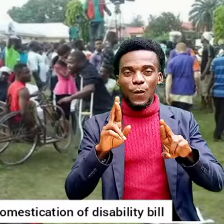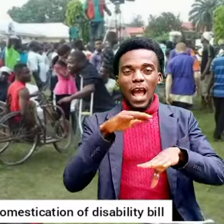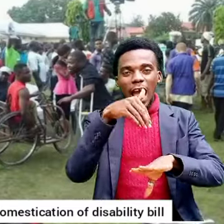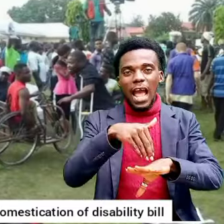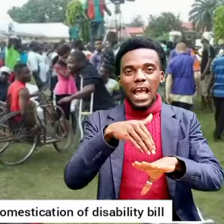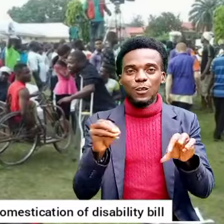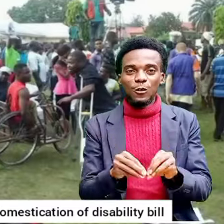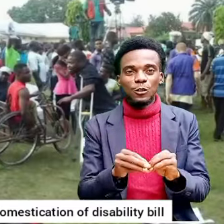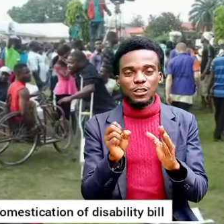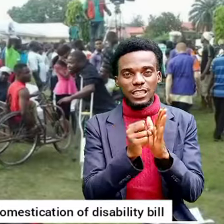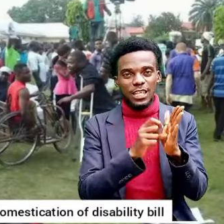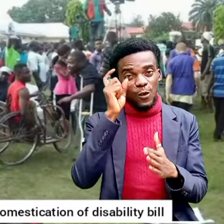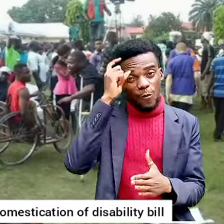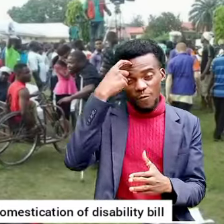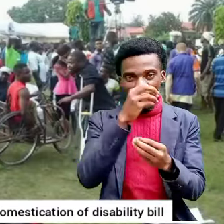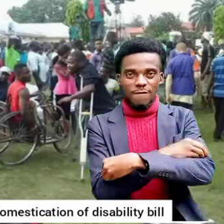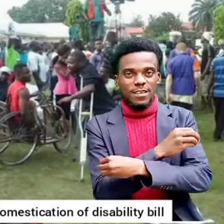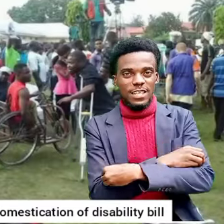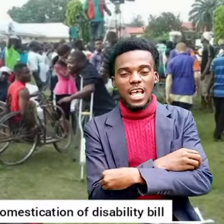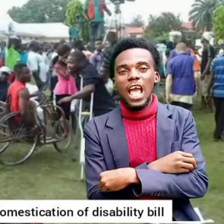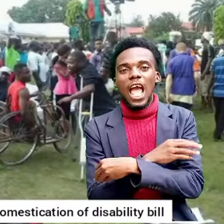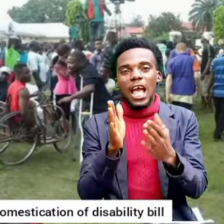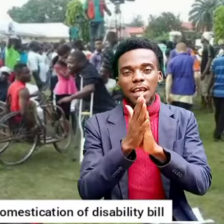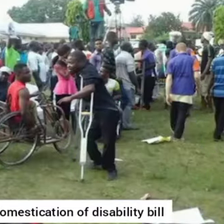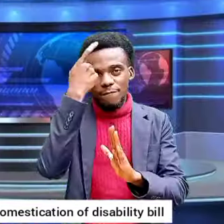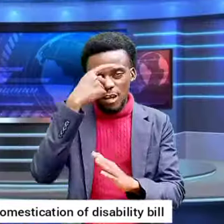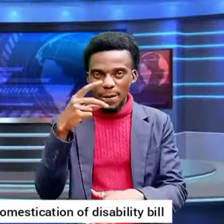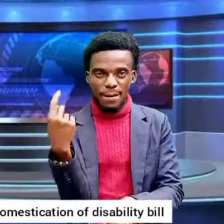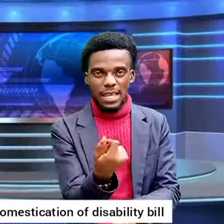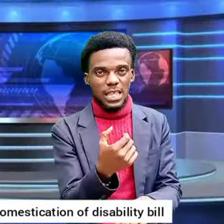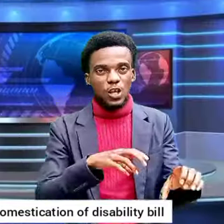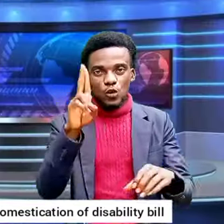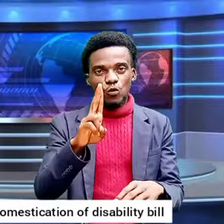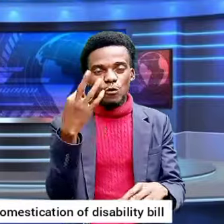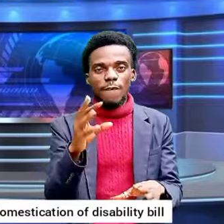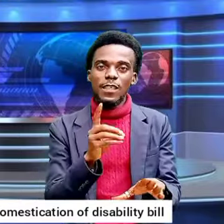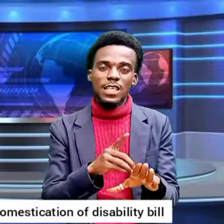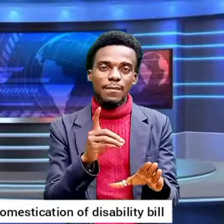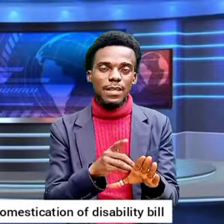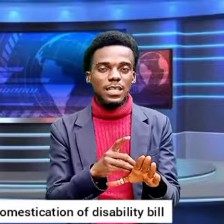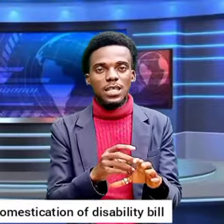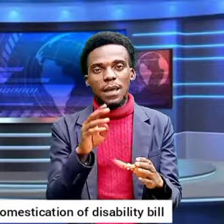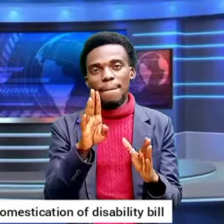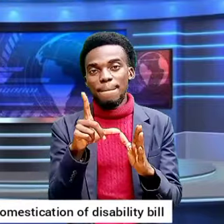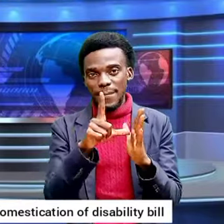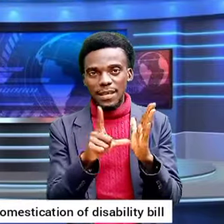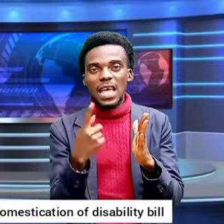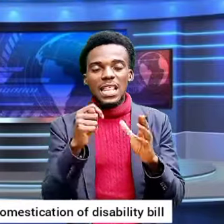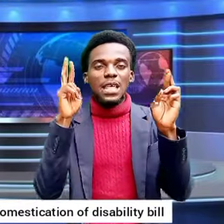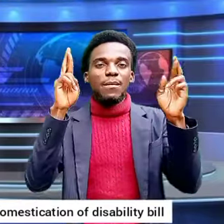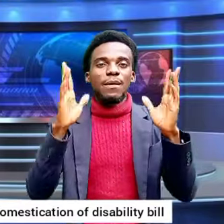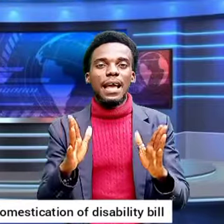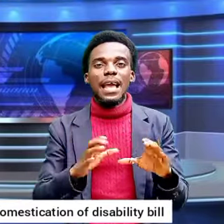State Governor's office, demanding immediate domestication of the disability bill. The